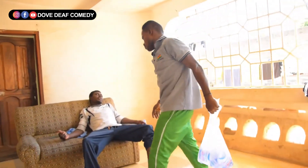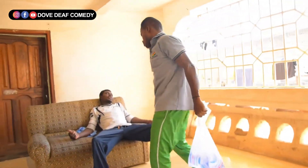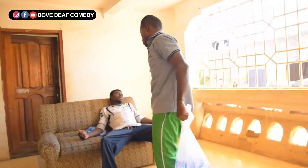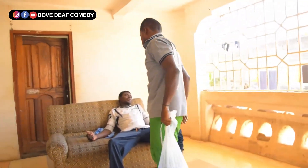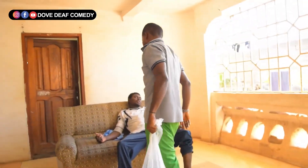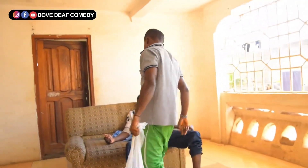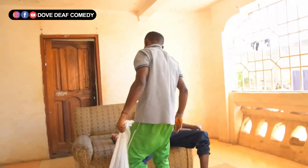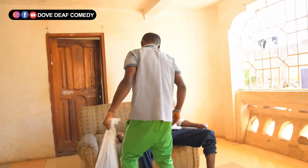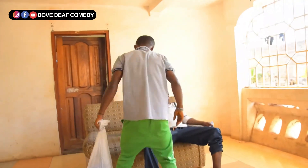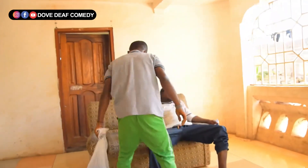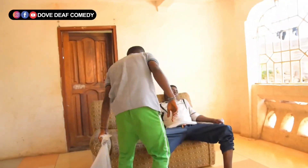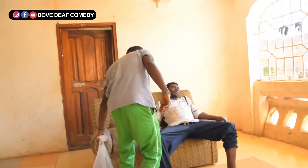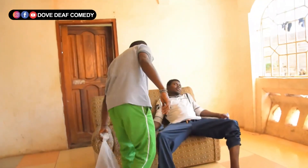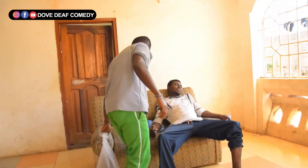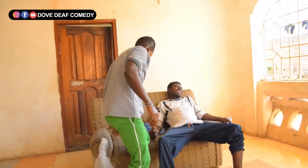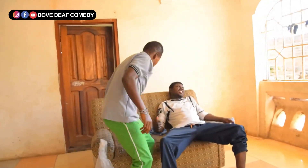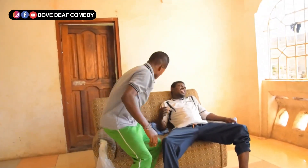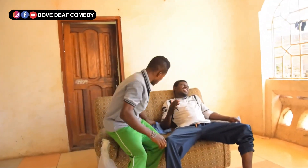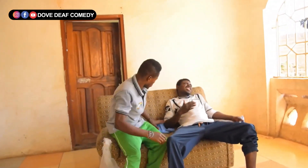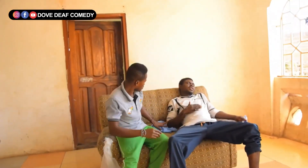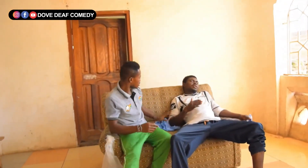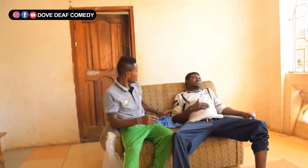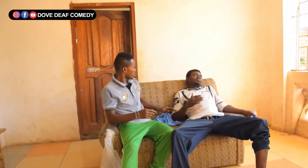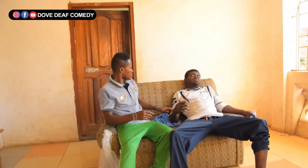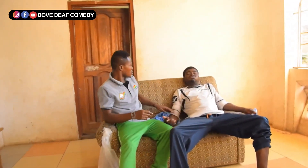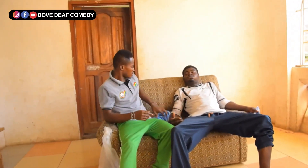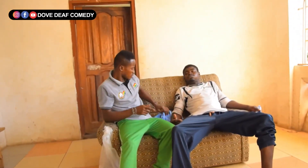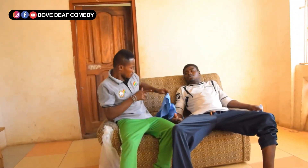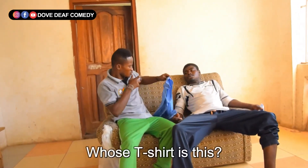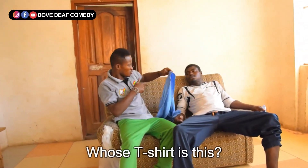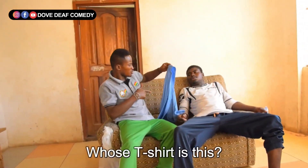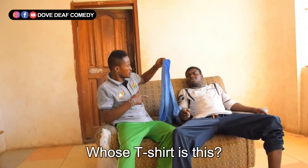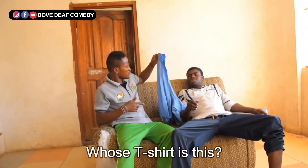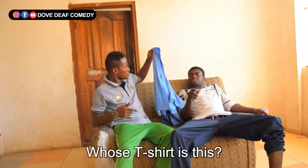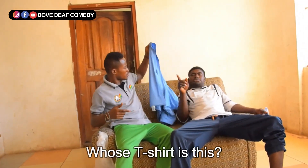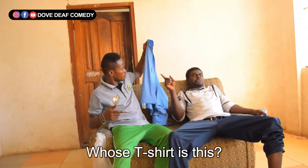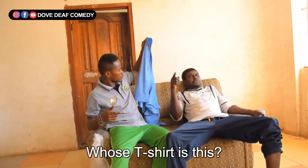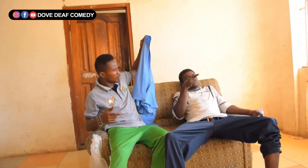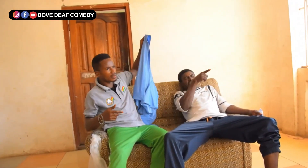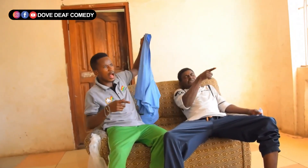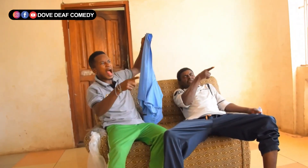Whose t-shirt is this?